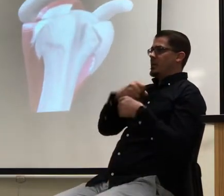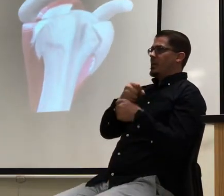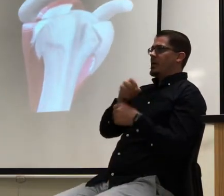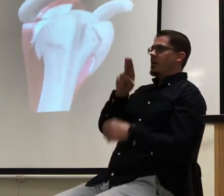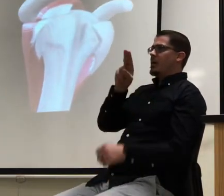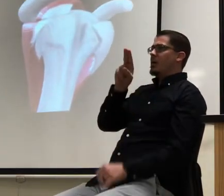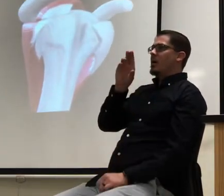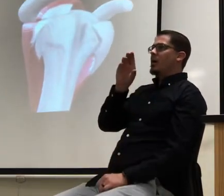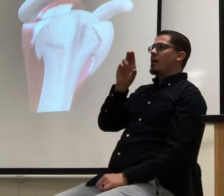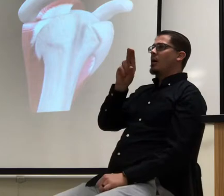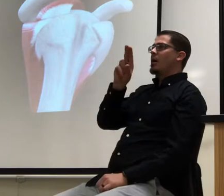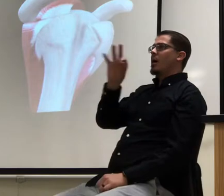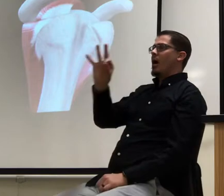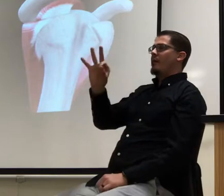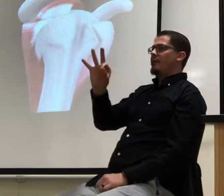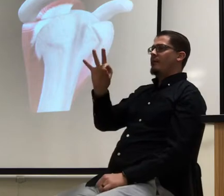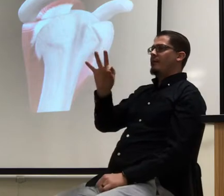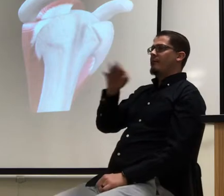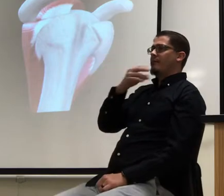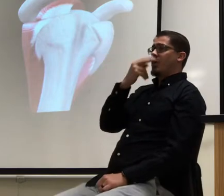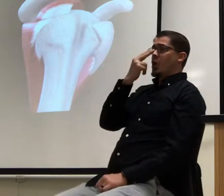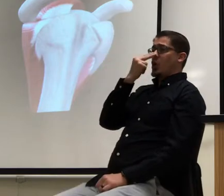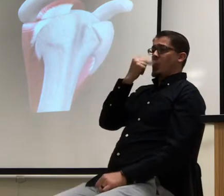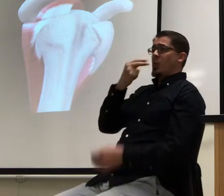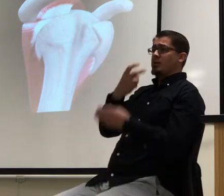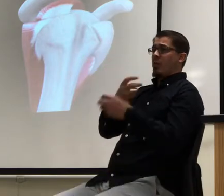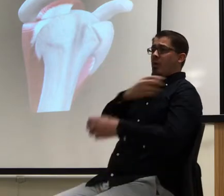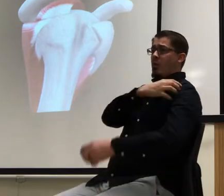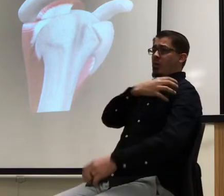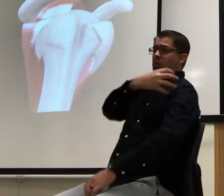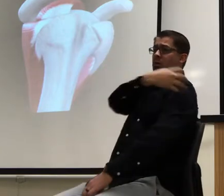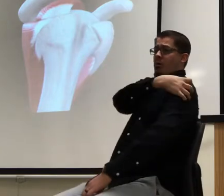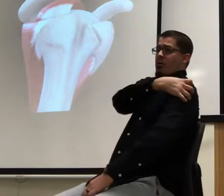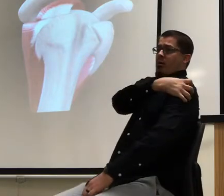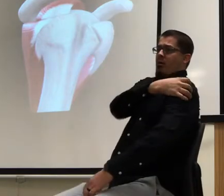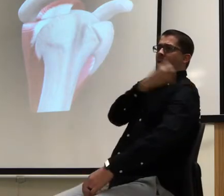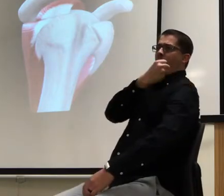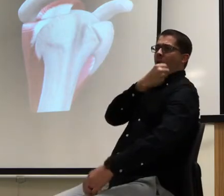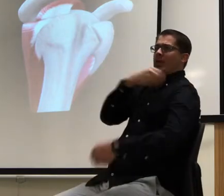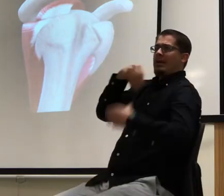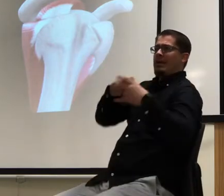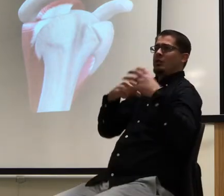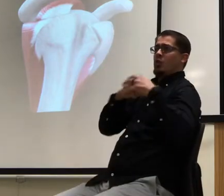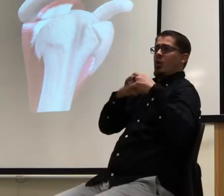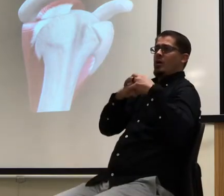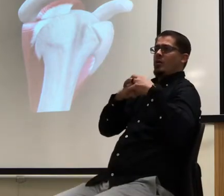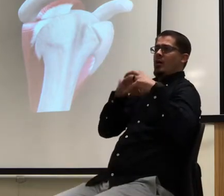a cuff around the head of humerus, holding it in the shoulder joint. So that cuff